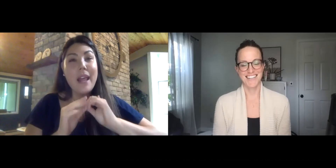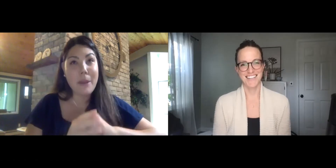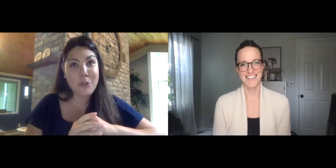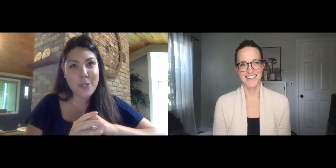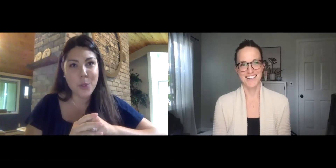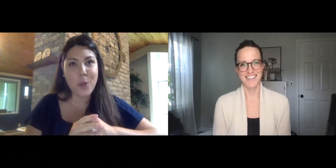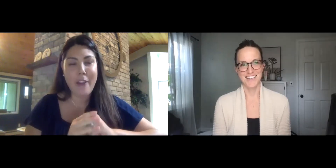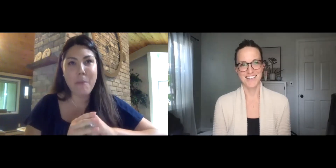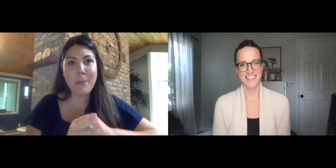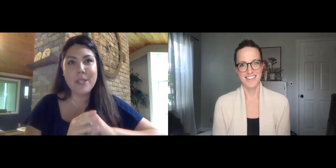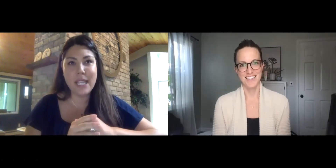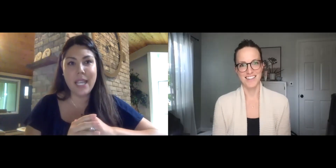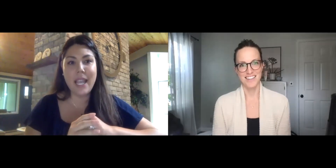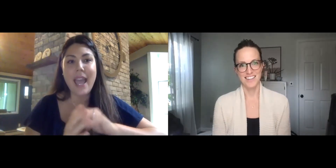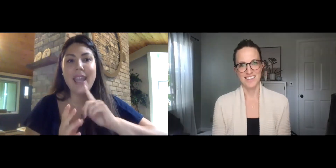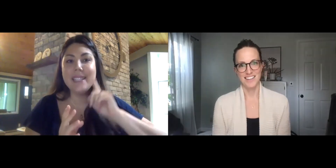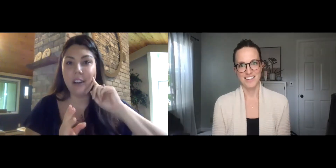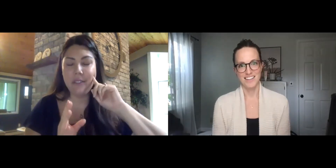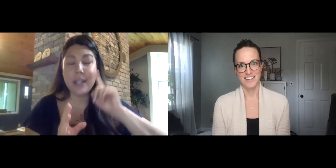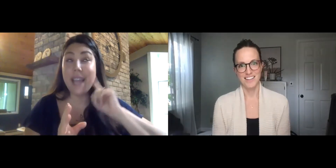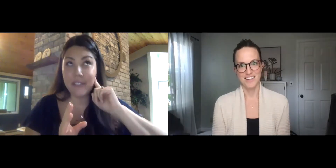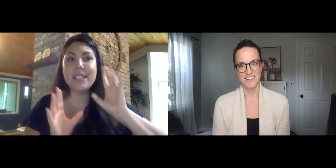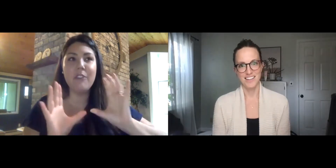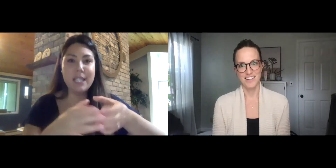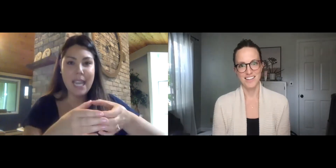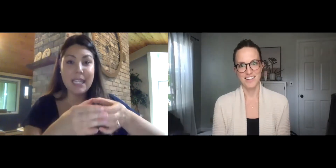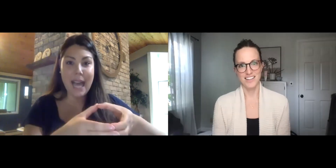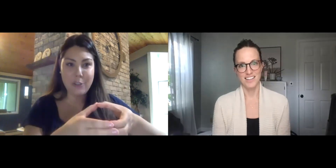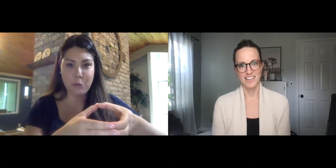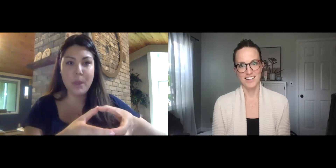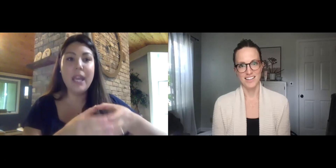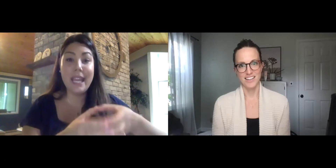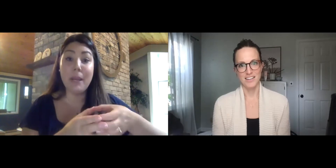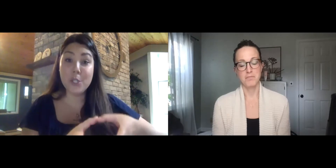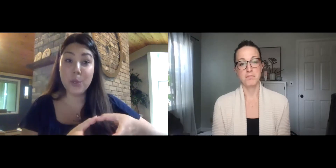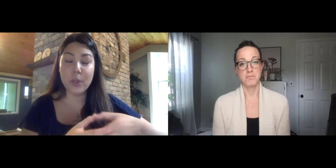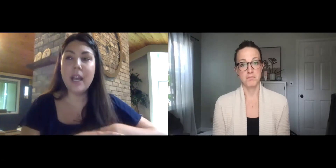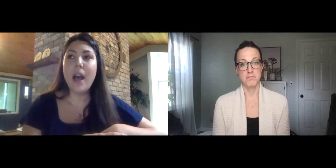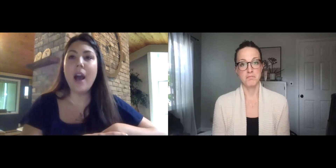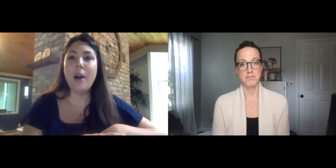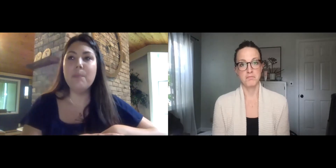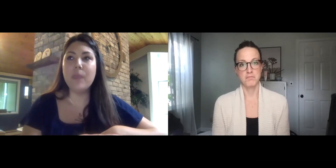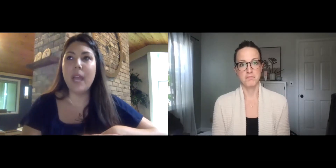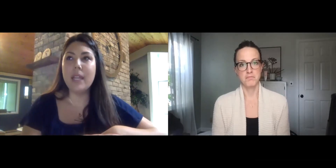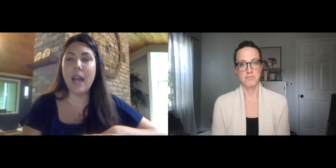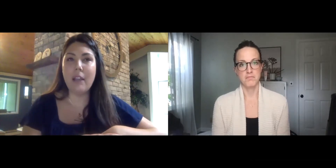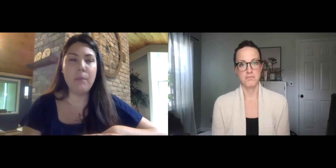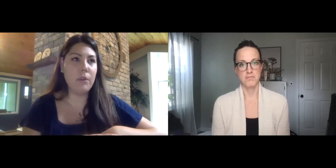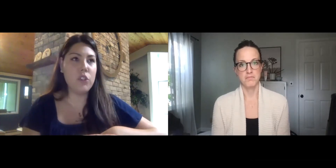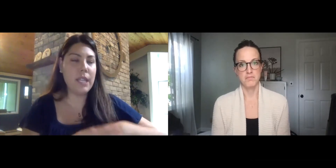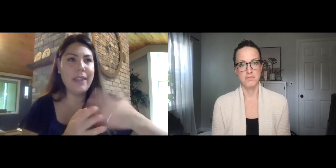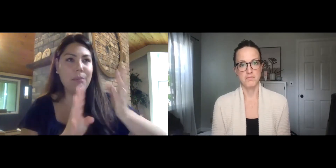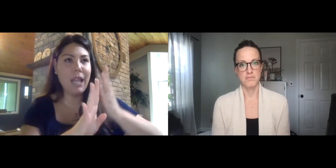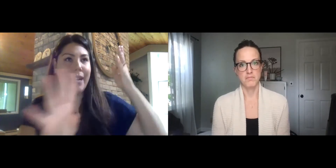in elementary school, I remember seeing a deaf self-contained classroom in my school. And I